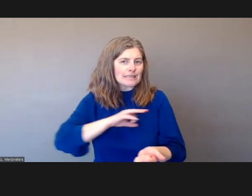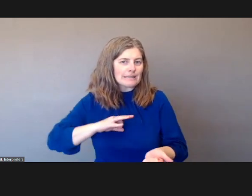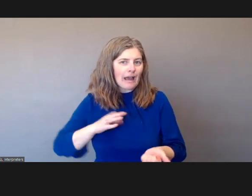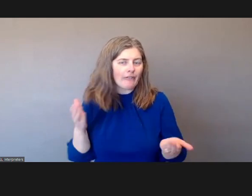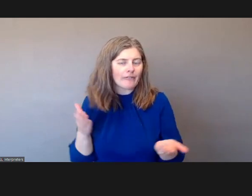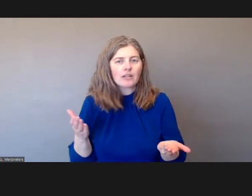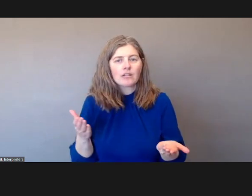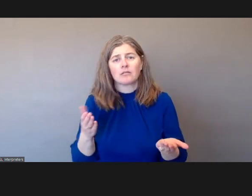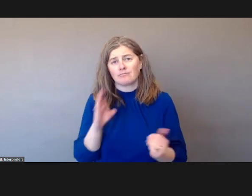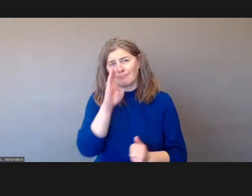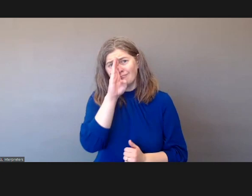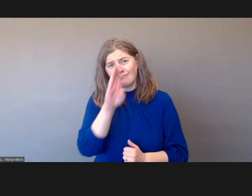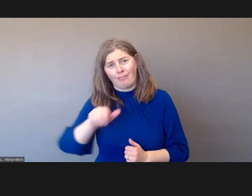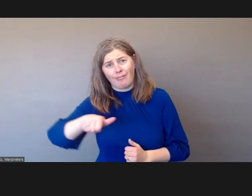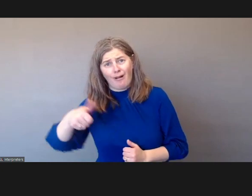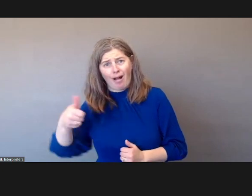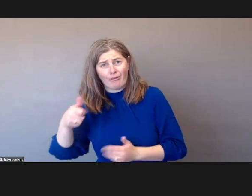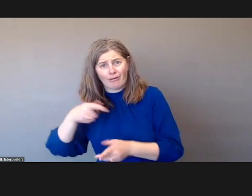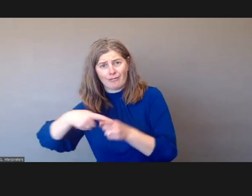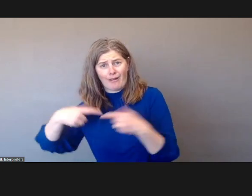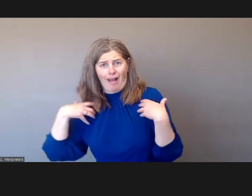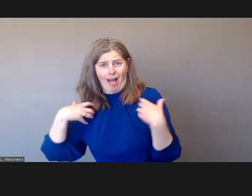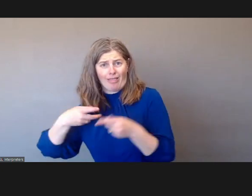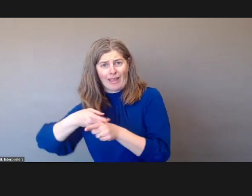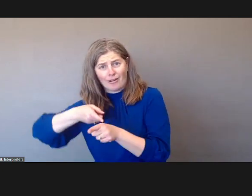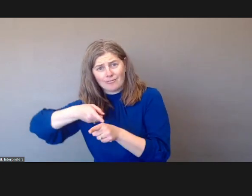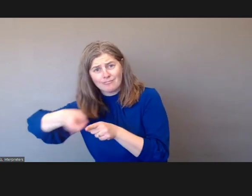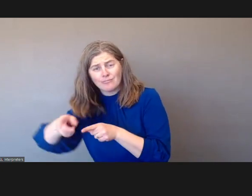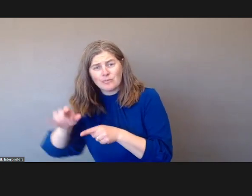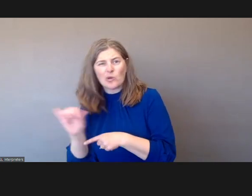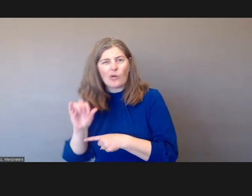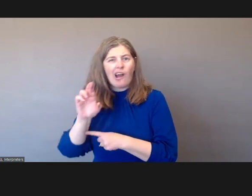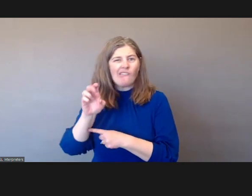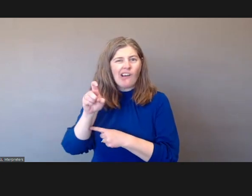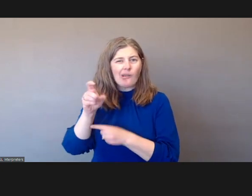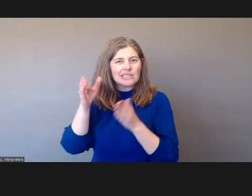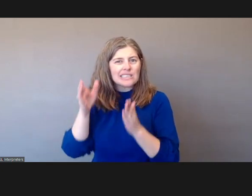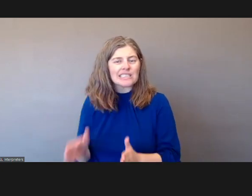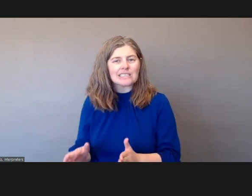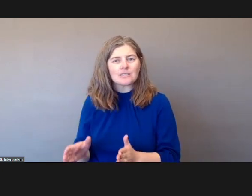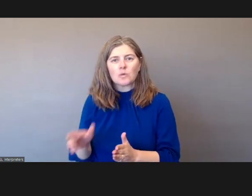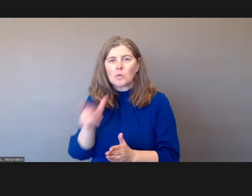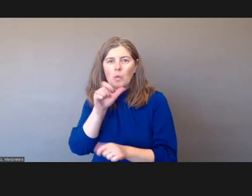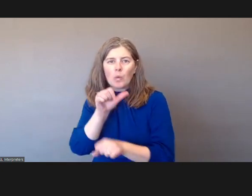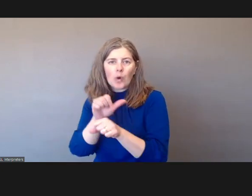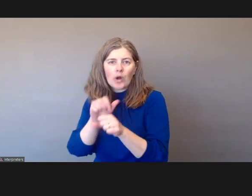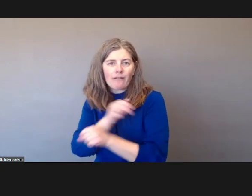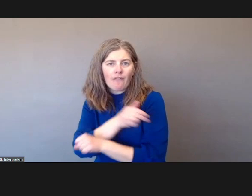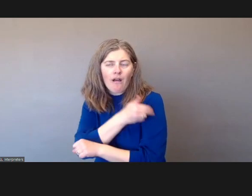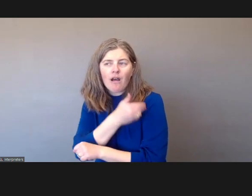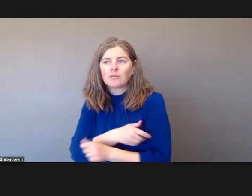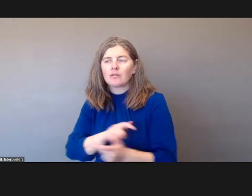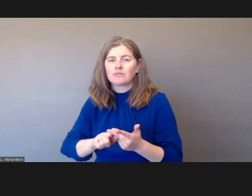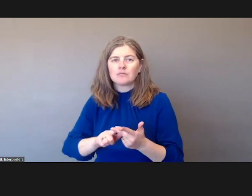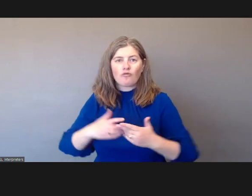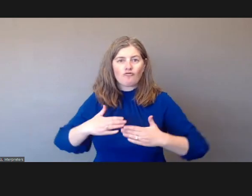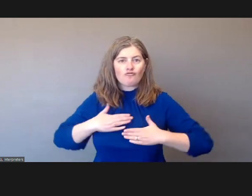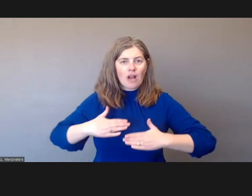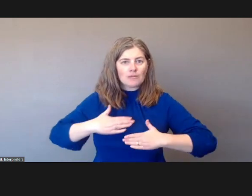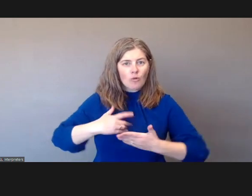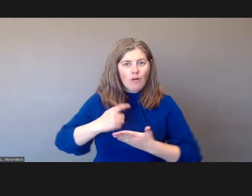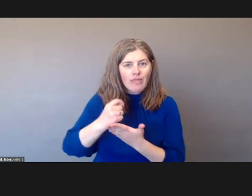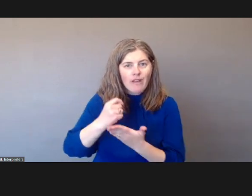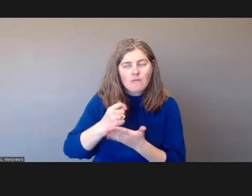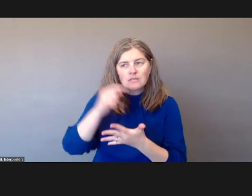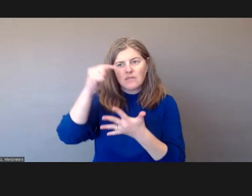other healthcare specialties too, pharmacists, hospital pharmacists, respiratory therapists, there are